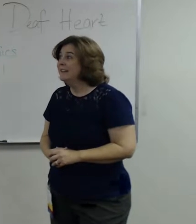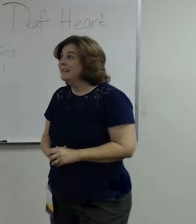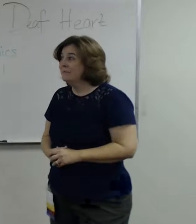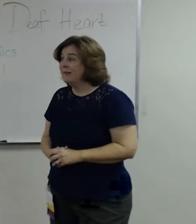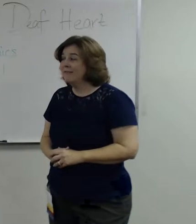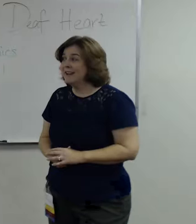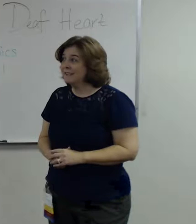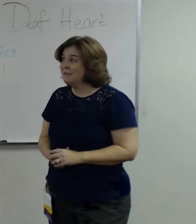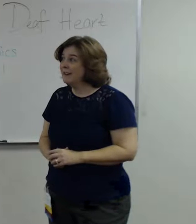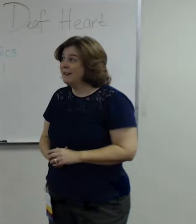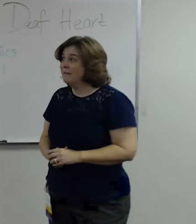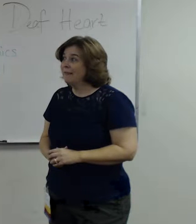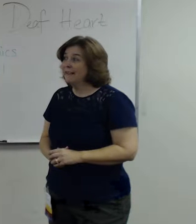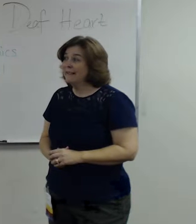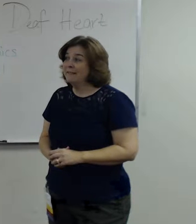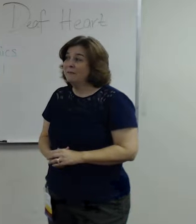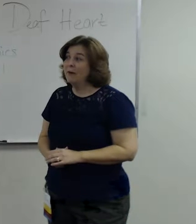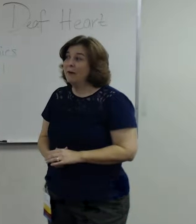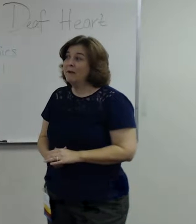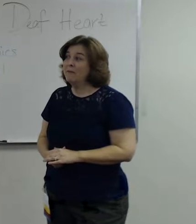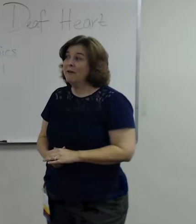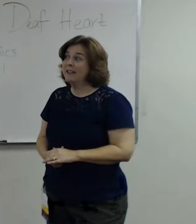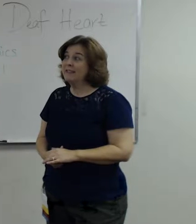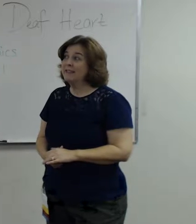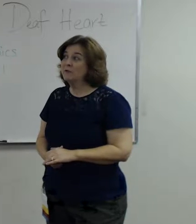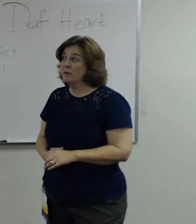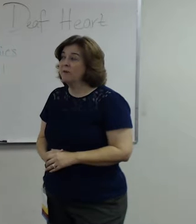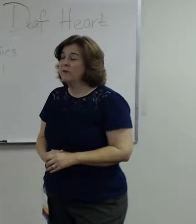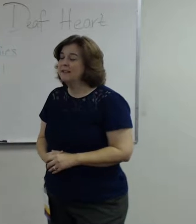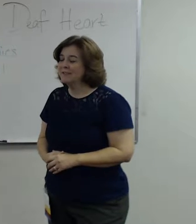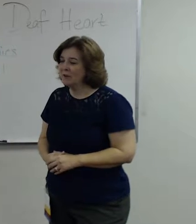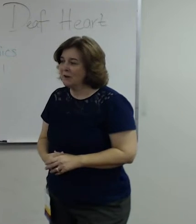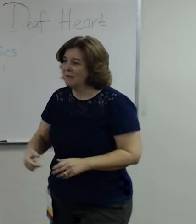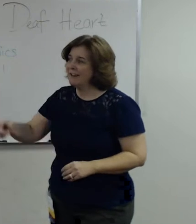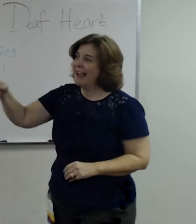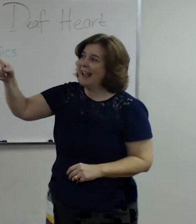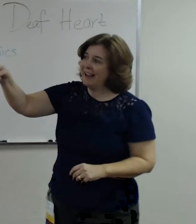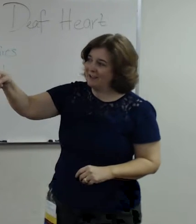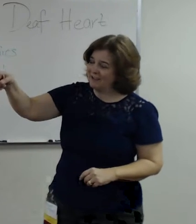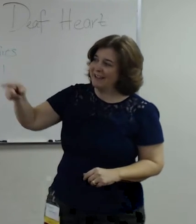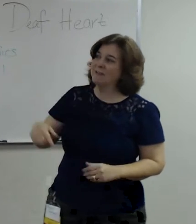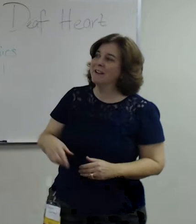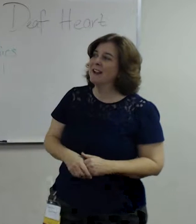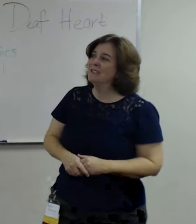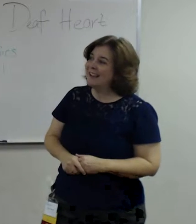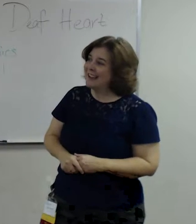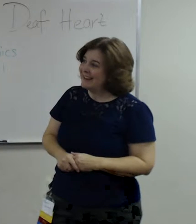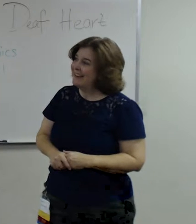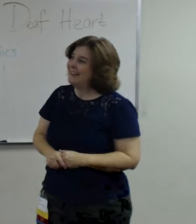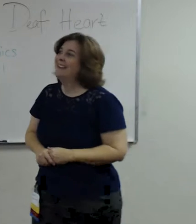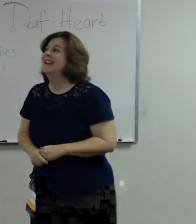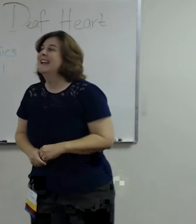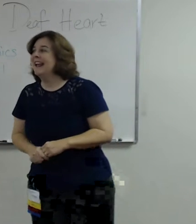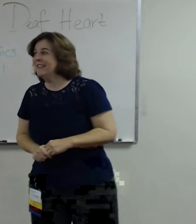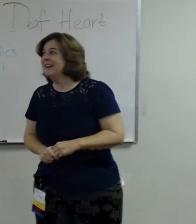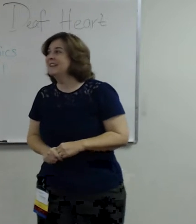But I've got to speak up and hope and pray that the interpreter is interpreting accurately what I'm saying. And then it